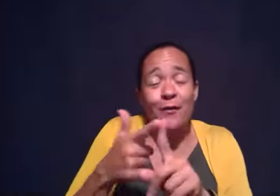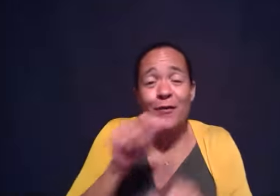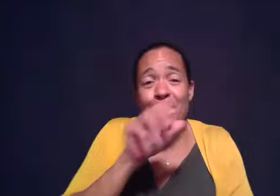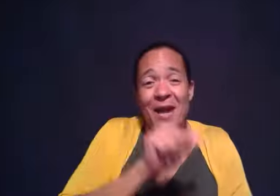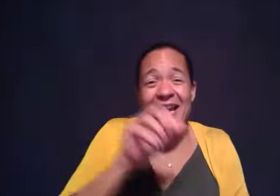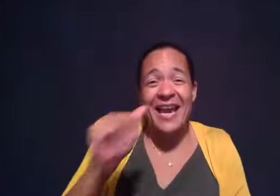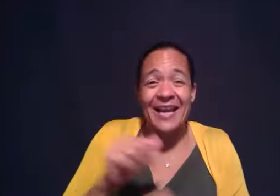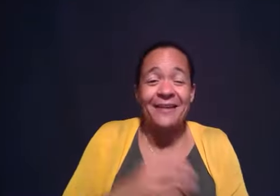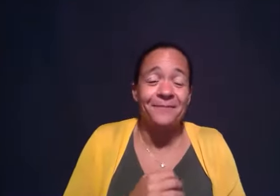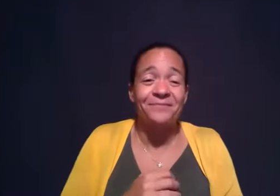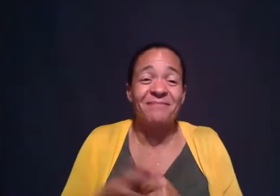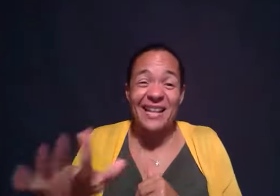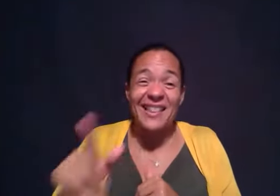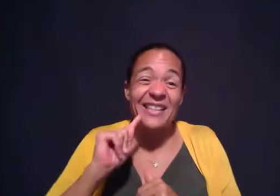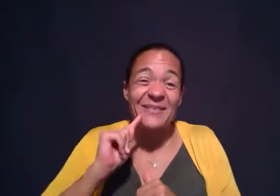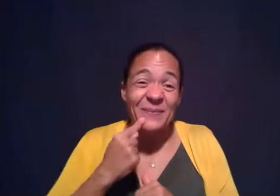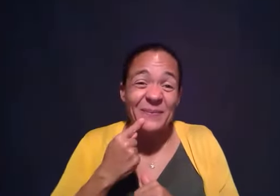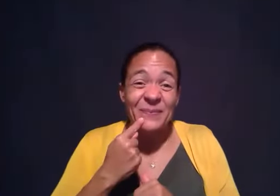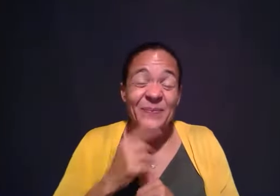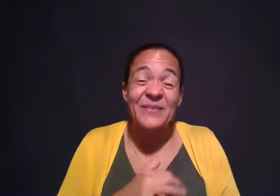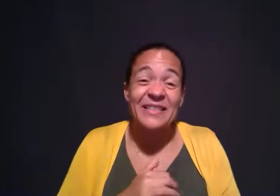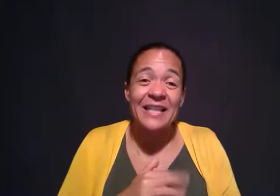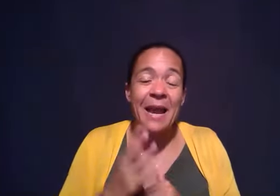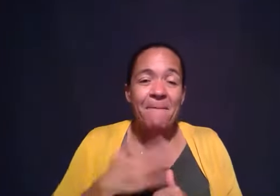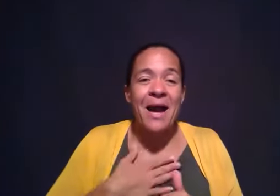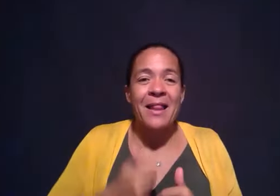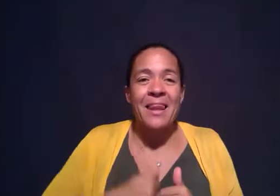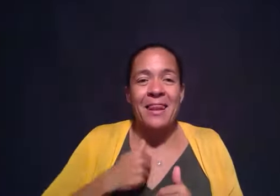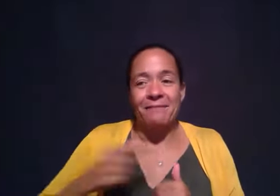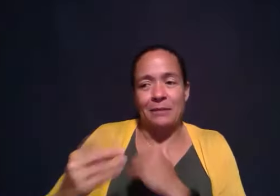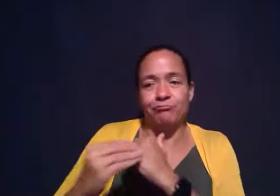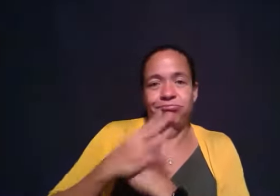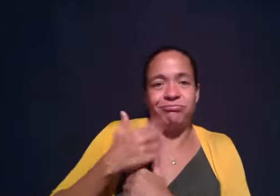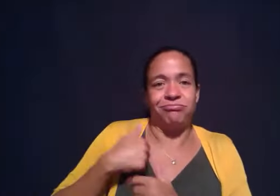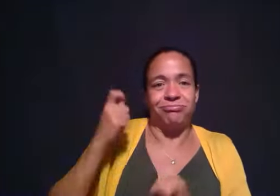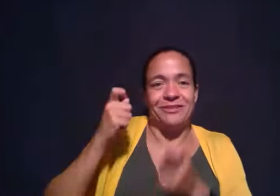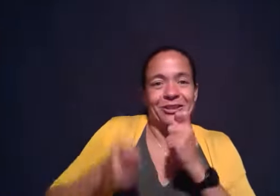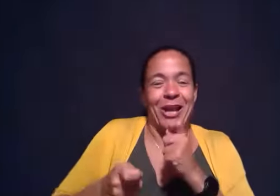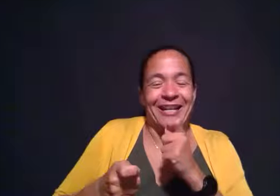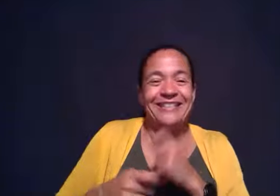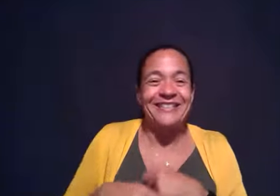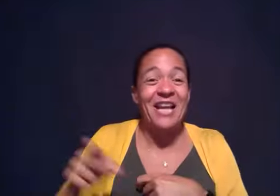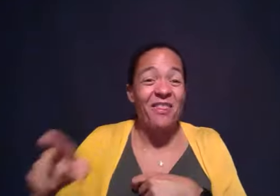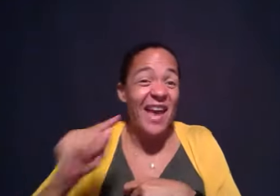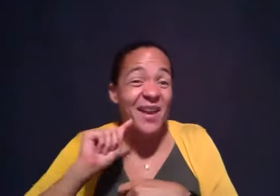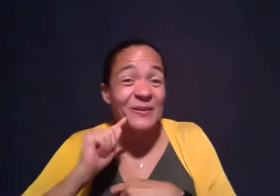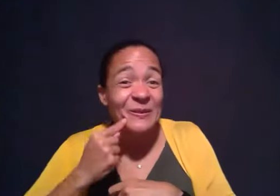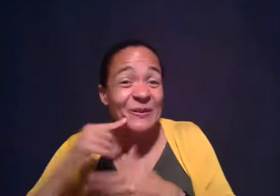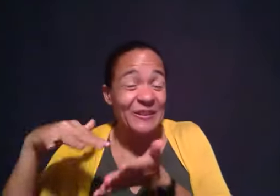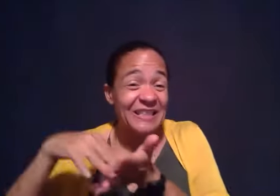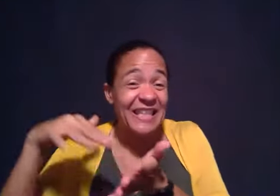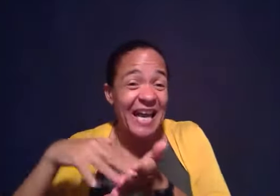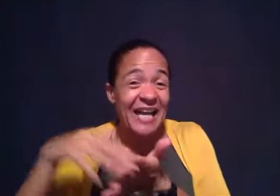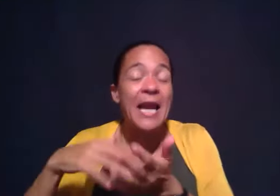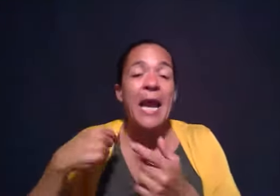took it seriously, and my life began to change. They took it seriously, and I got fed. They took